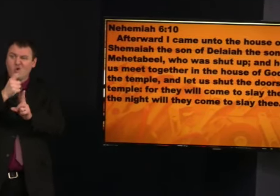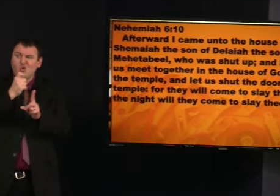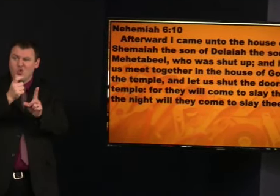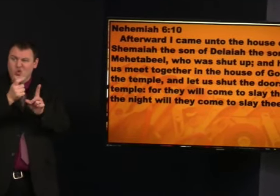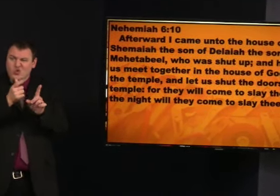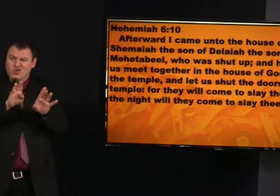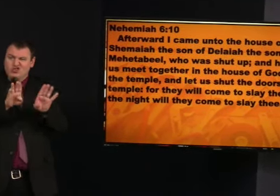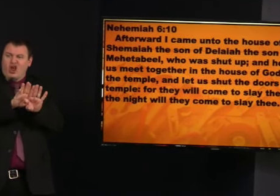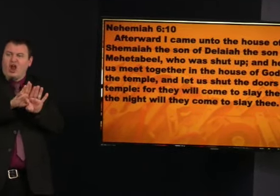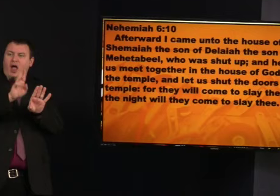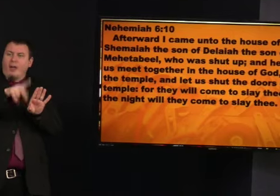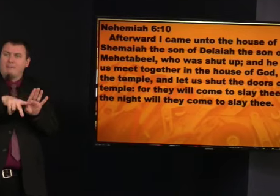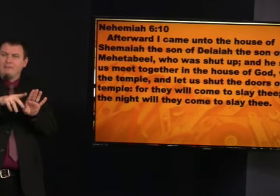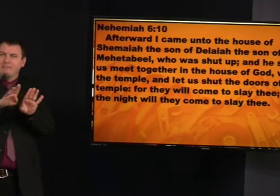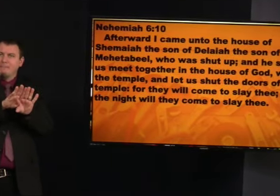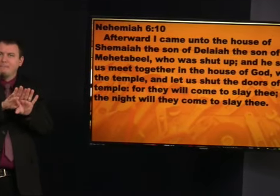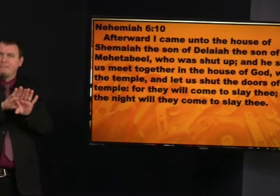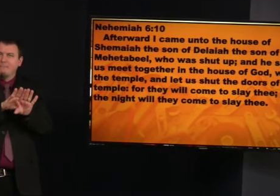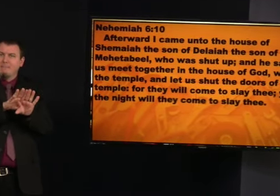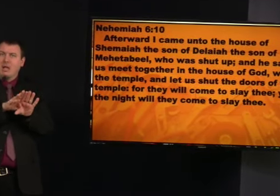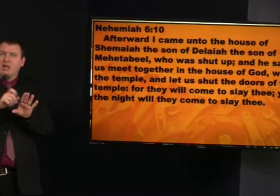Mehetabel, who was shut up